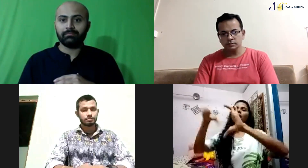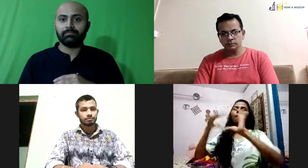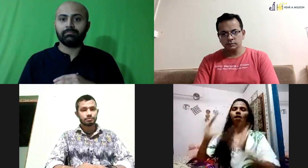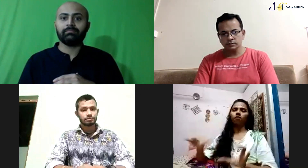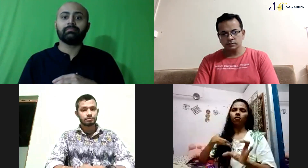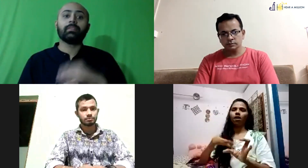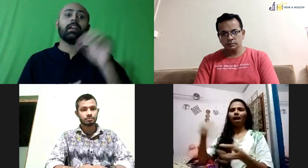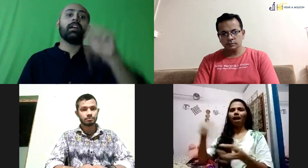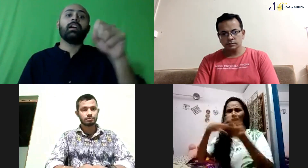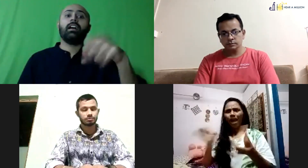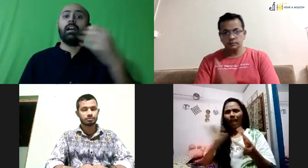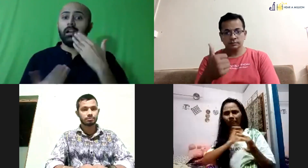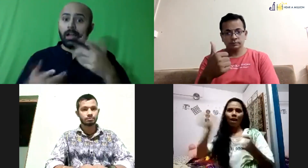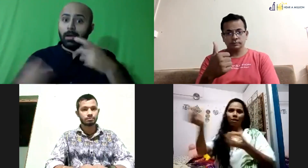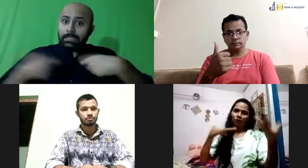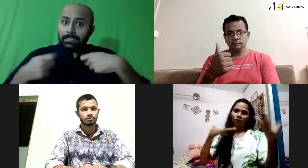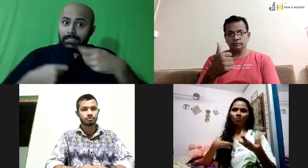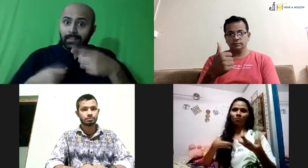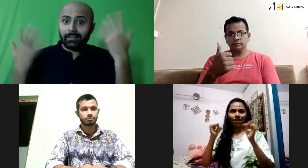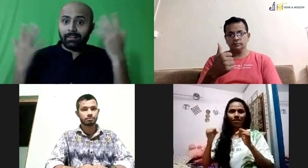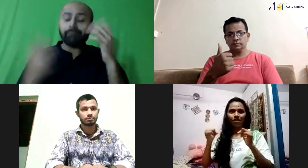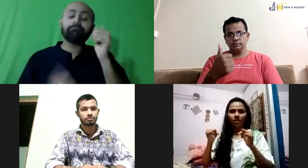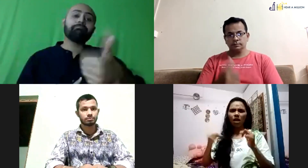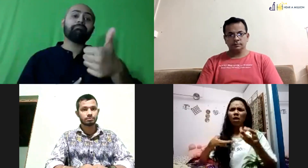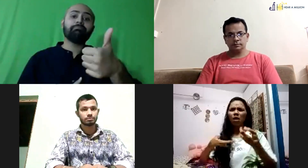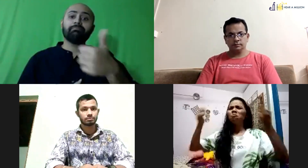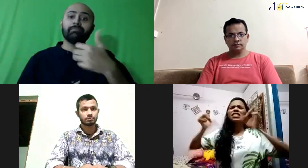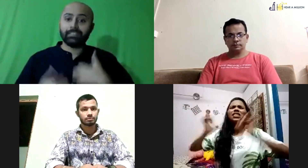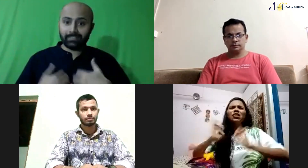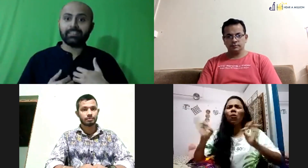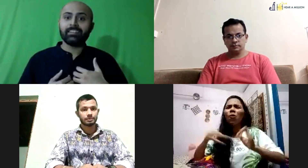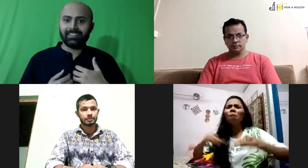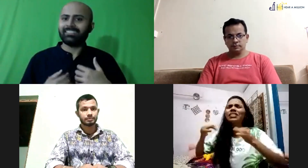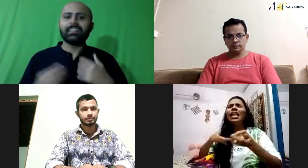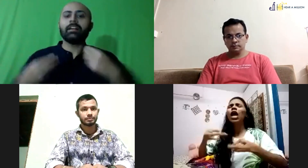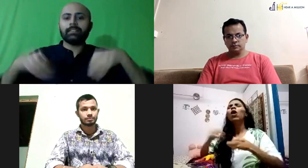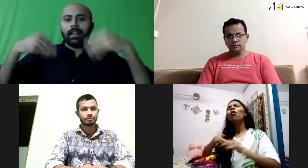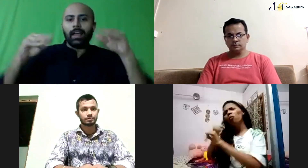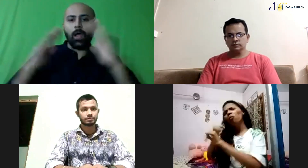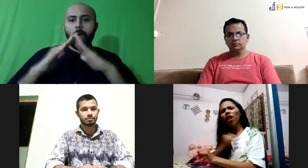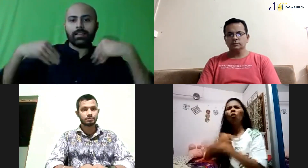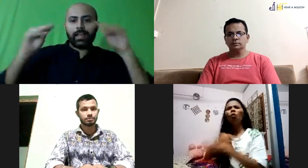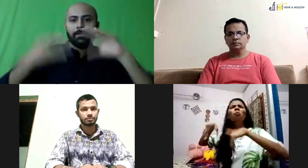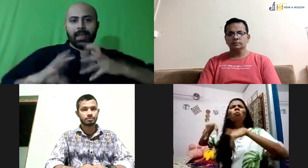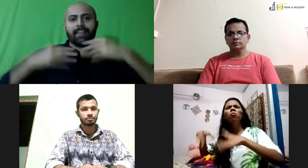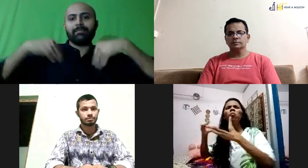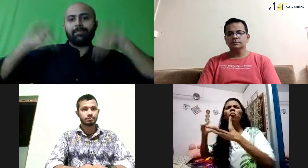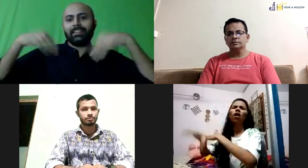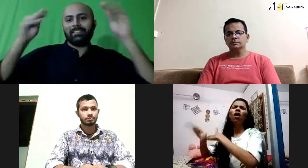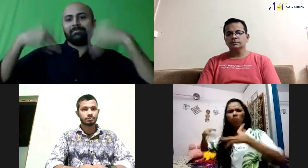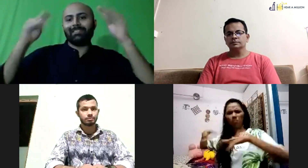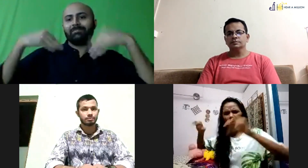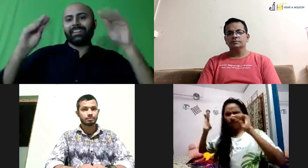making the things. I'm doing handcraft work. Oh, you are having a business? No, it's not a business.